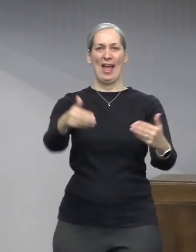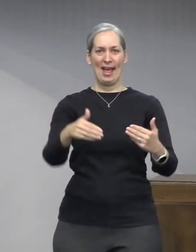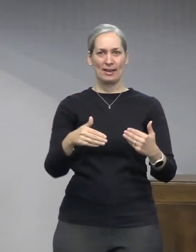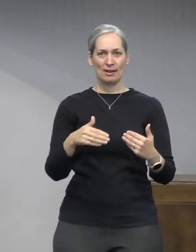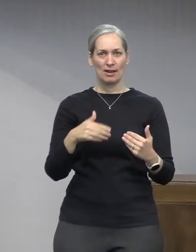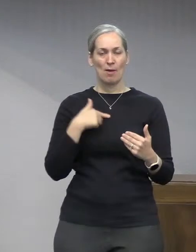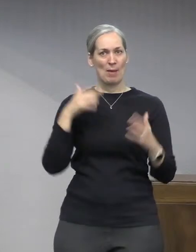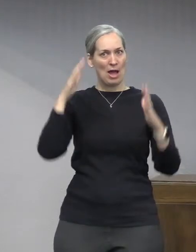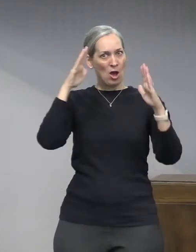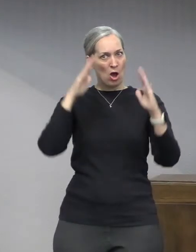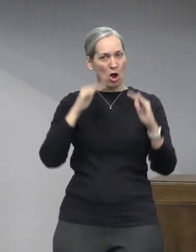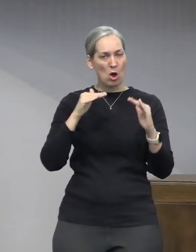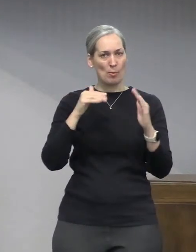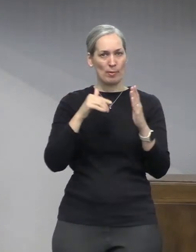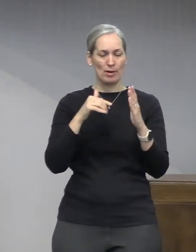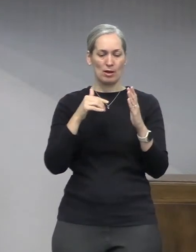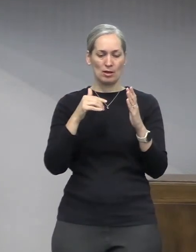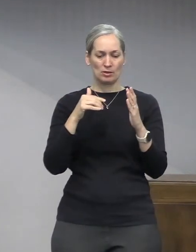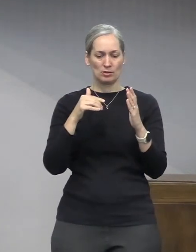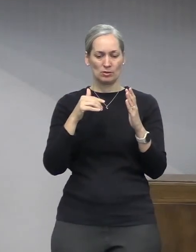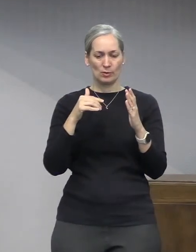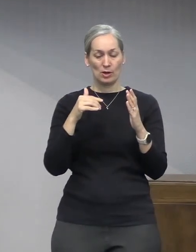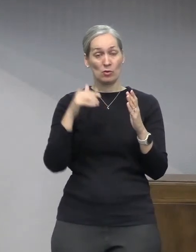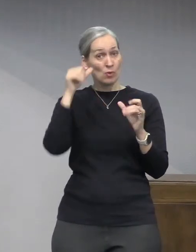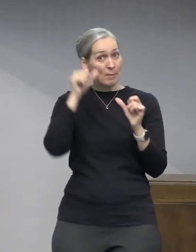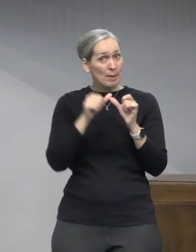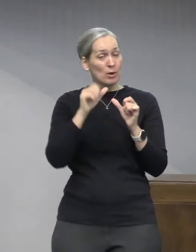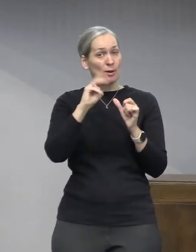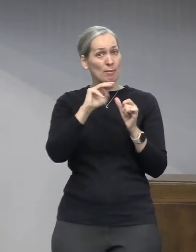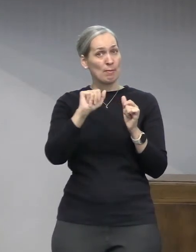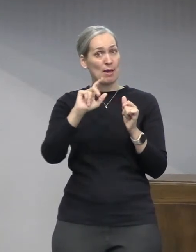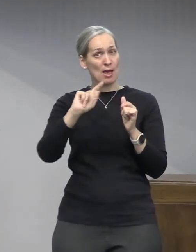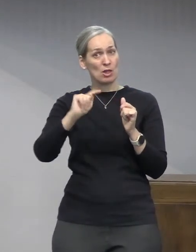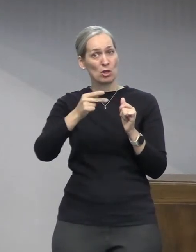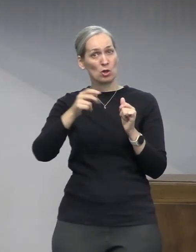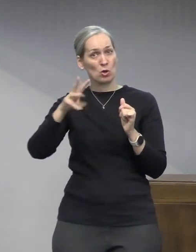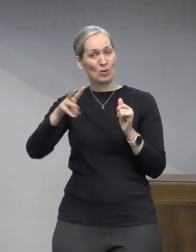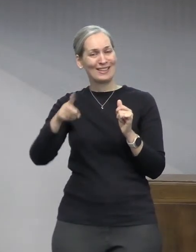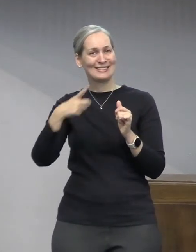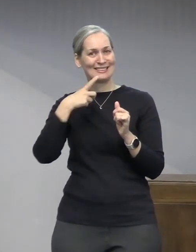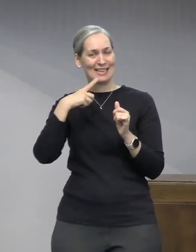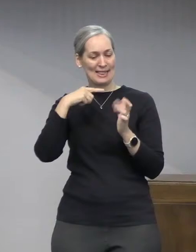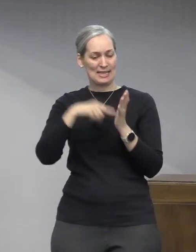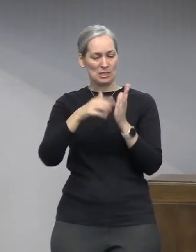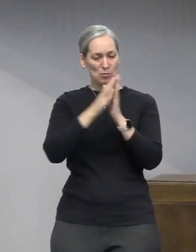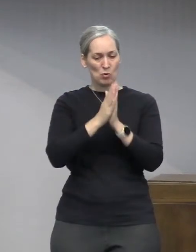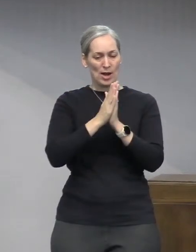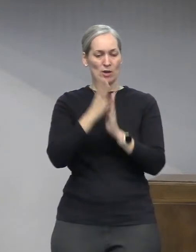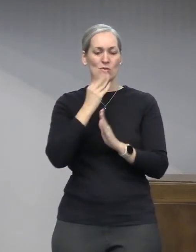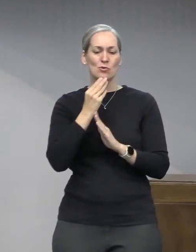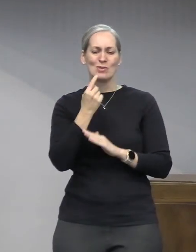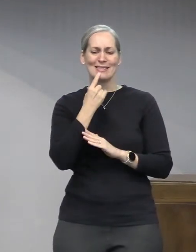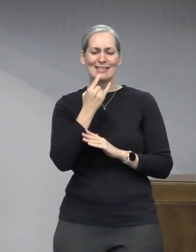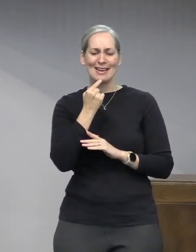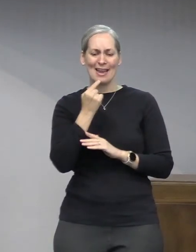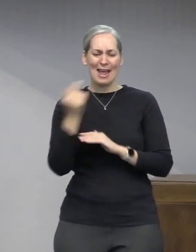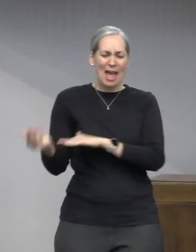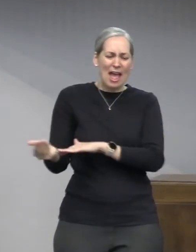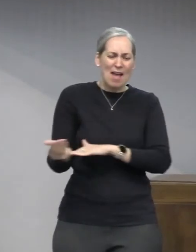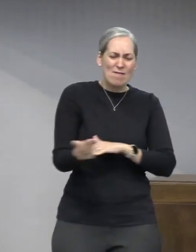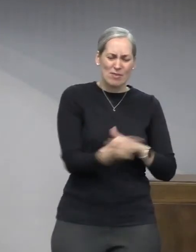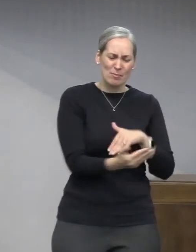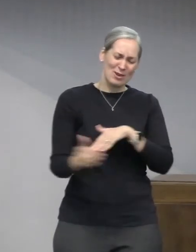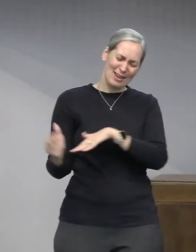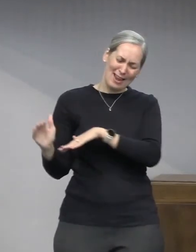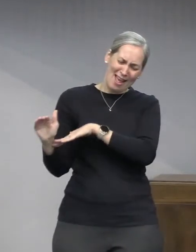this is a prayer that Jews pray every morning and every evening, committing themselves to God with everything they have. Can